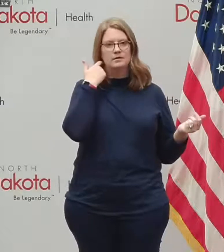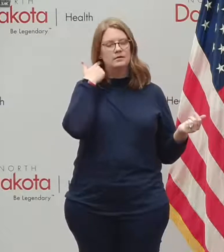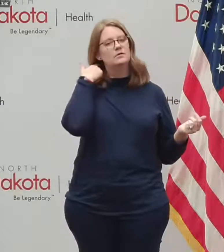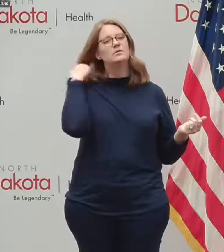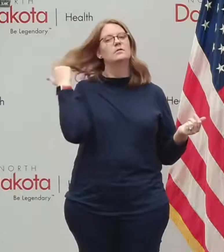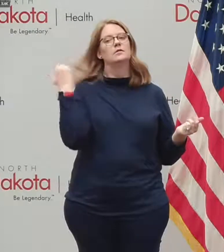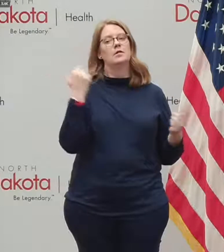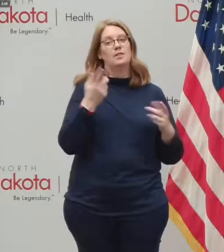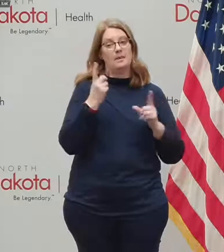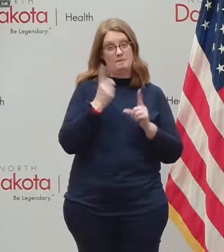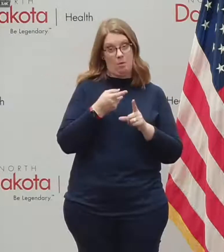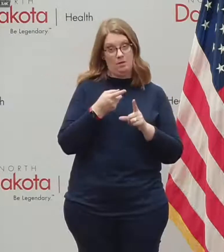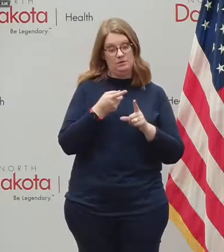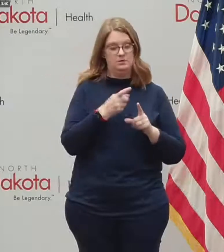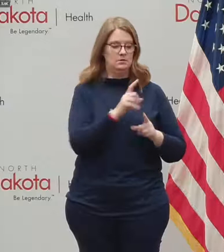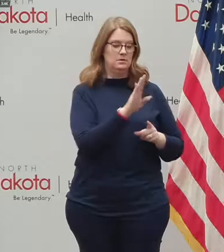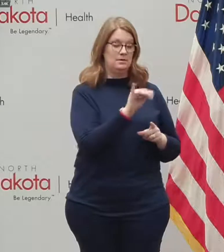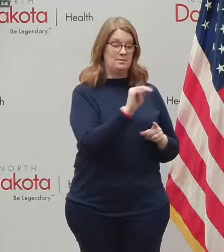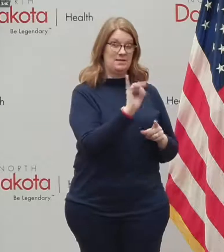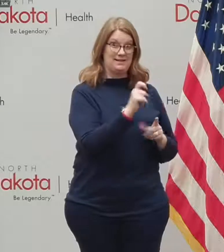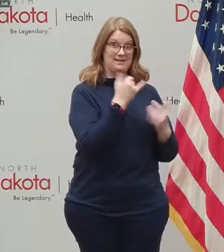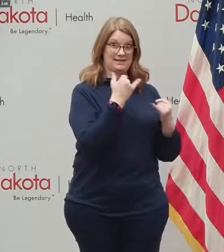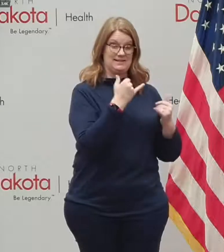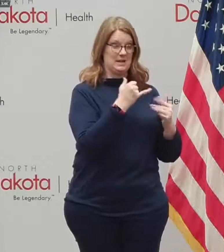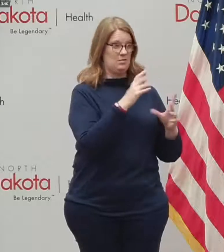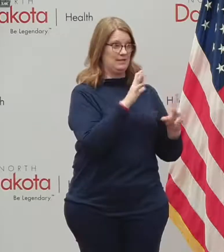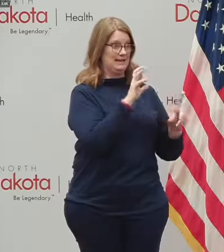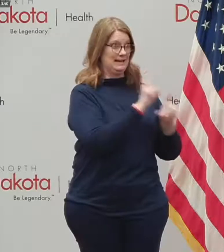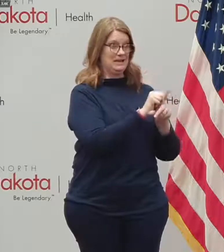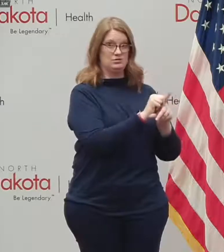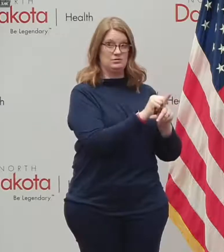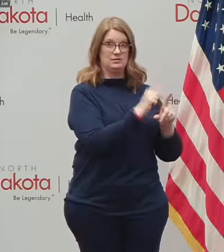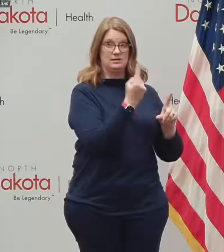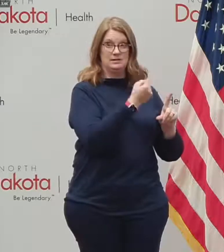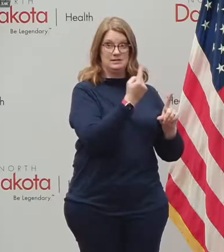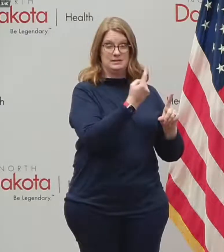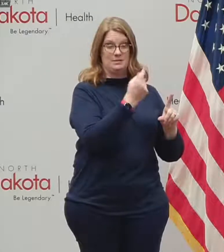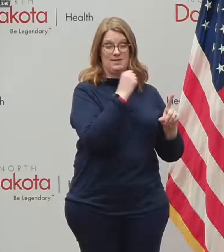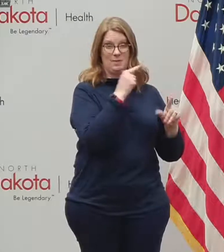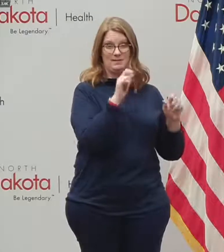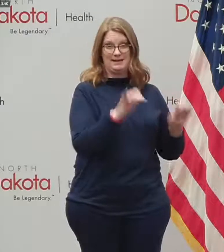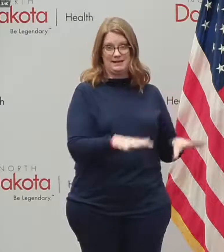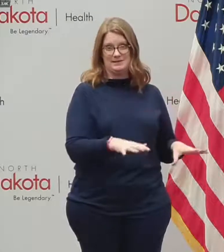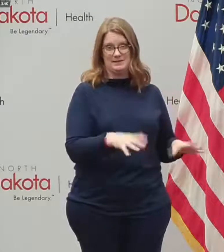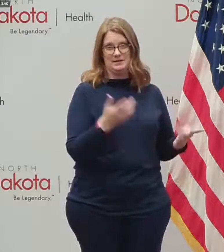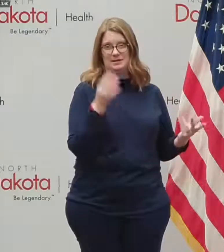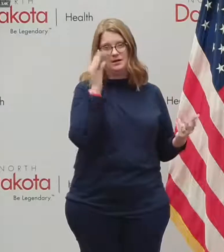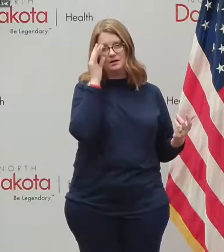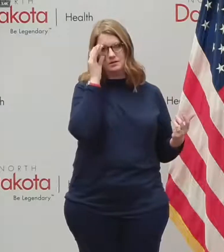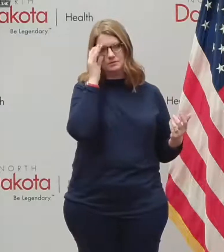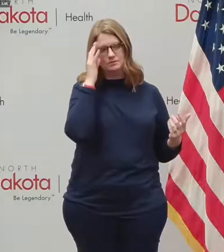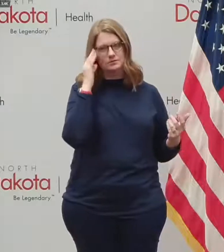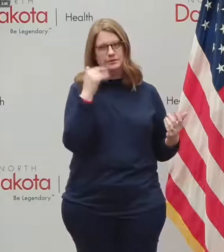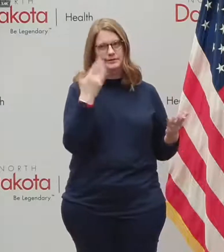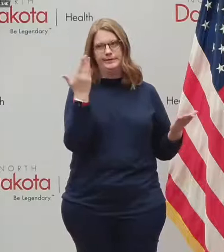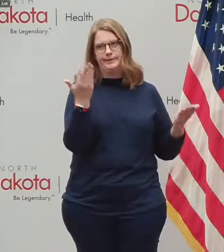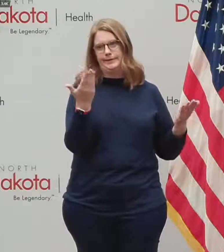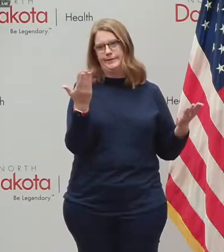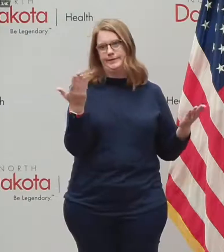point is that if Binax Now catches someone that we wouldn't have been testing anyway, this is maybe